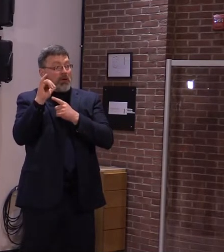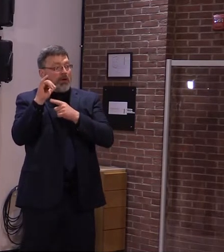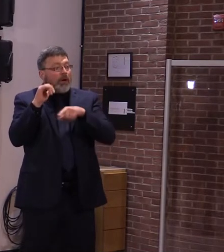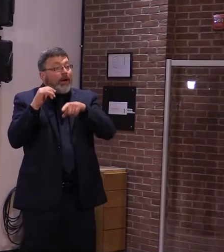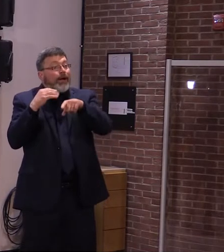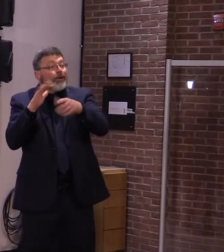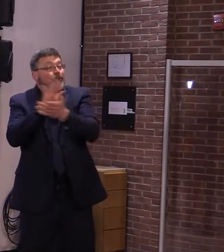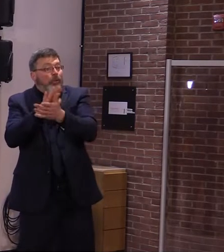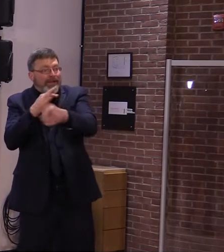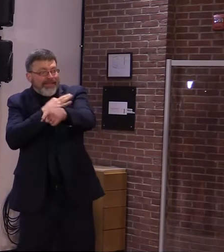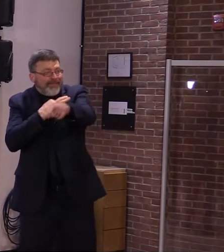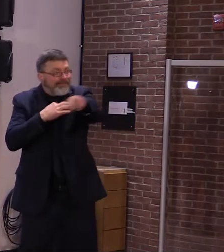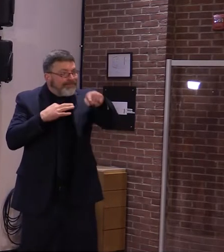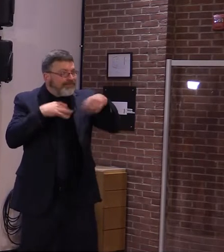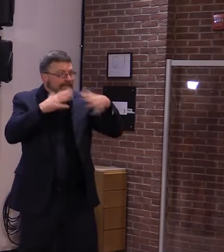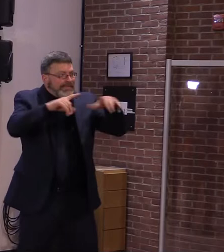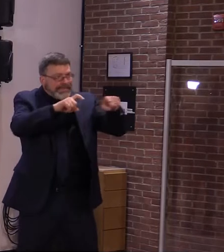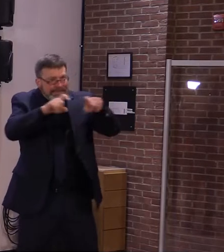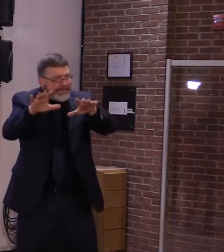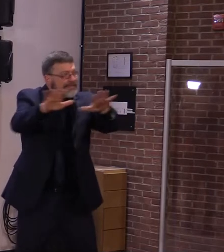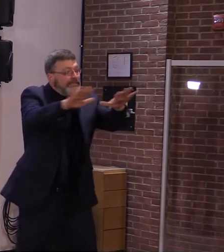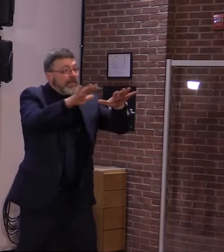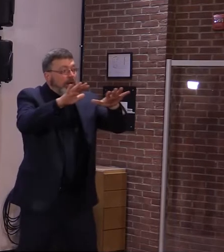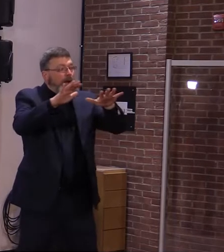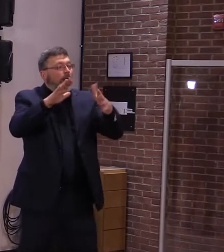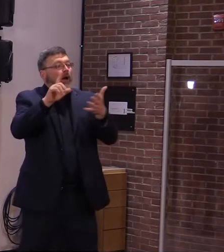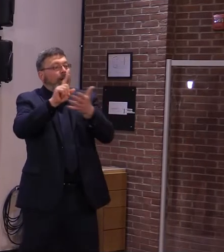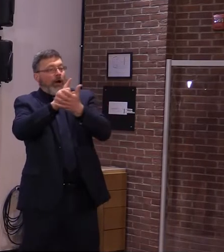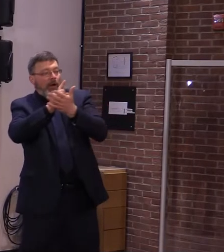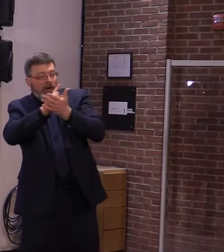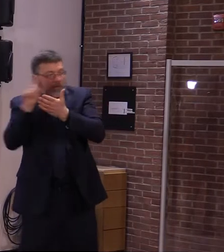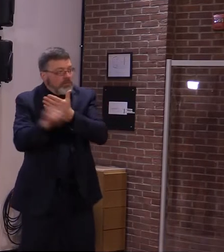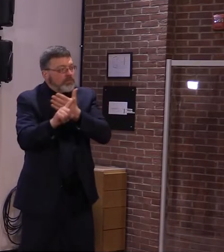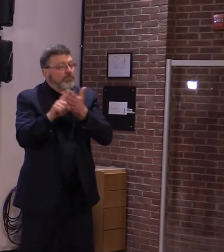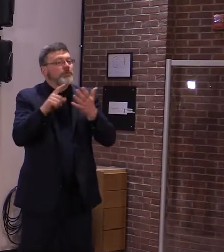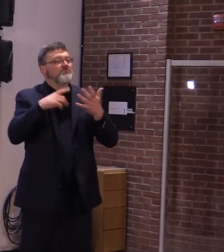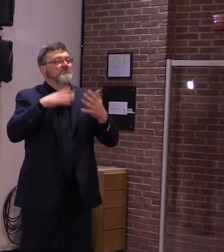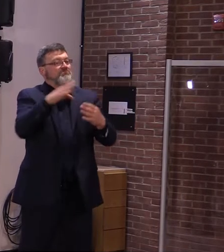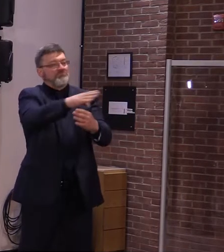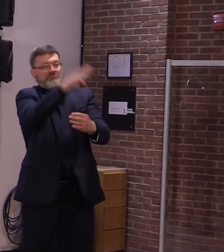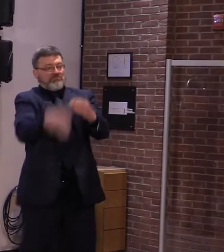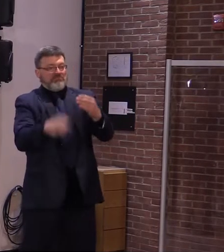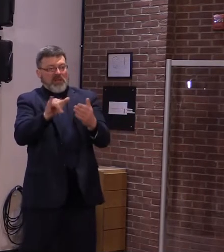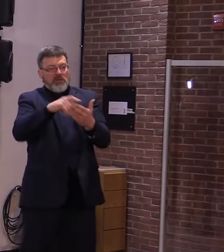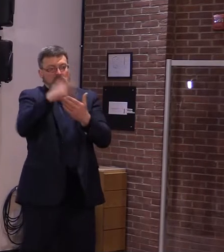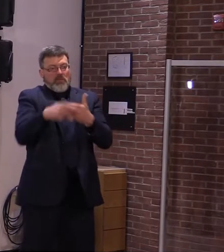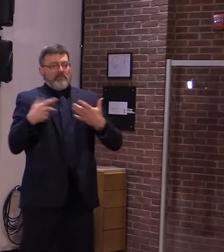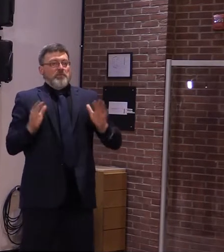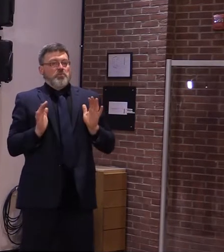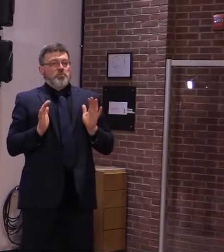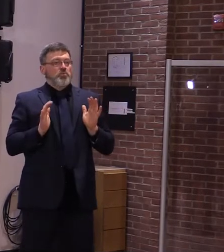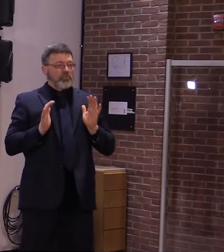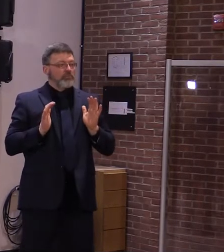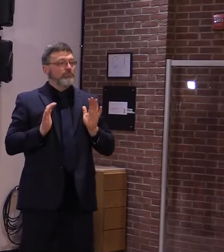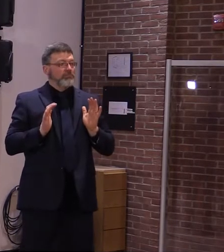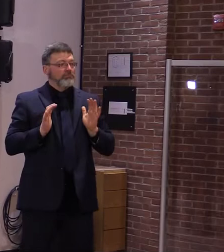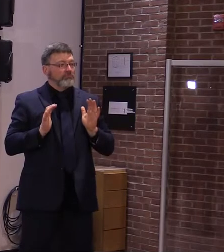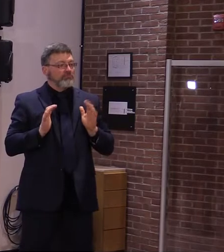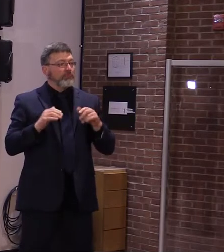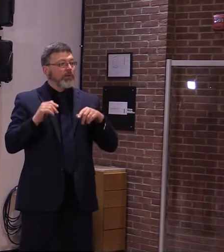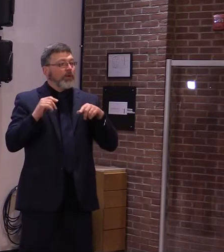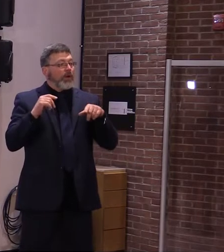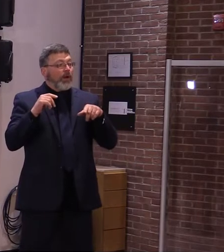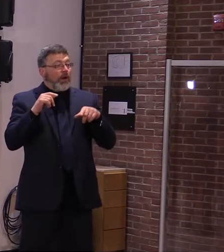for school staff after next week. In its place, we are working with the health department to organize a pilot surveillance testing program